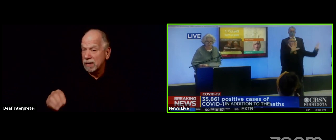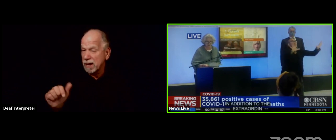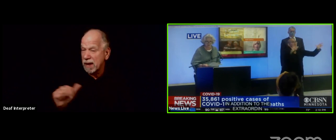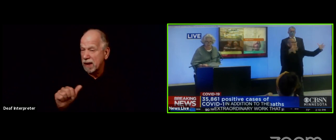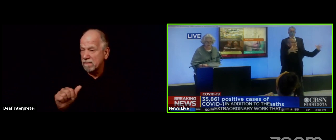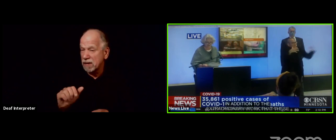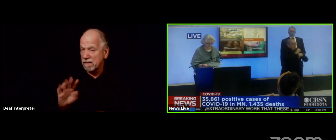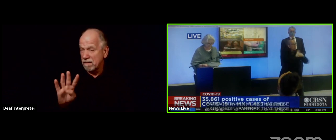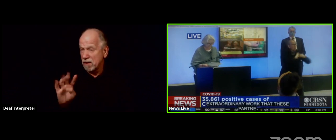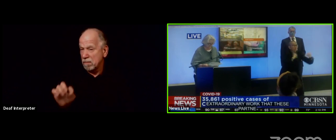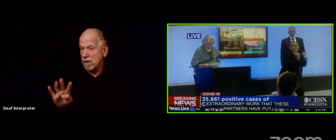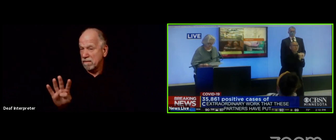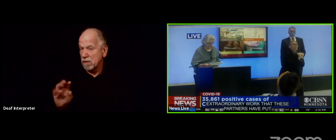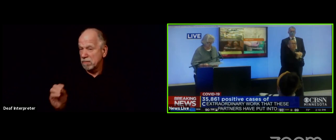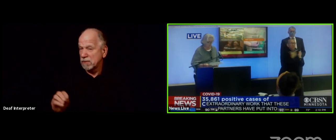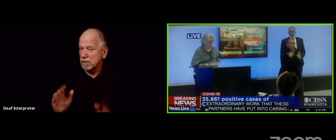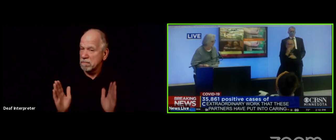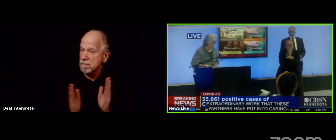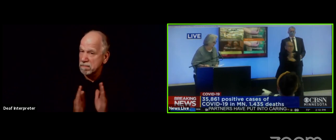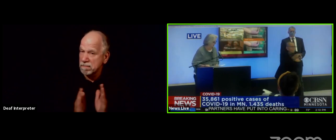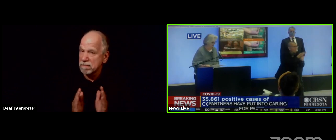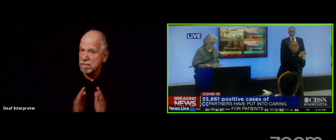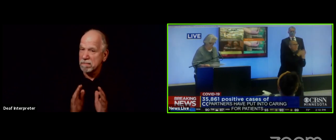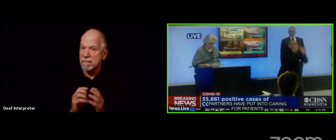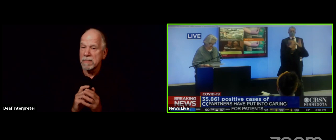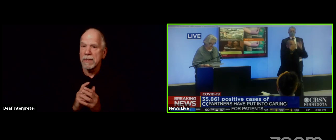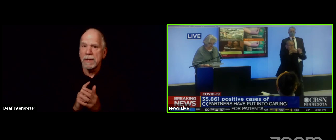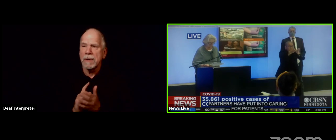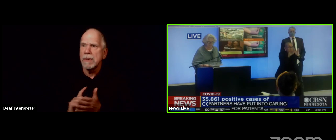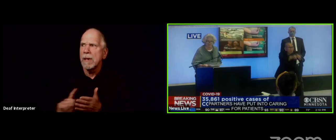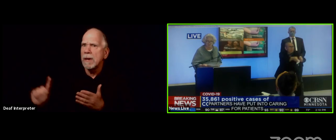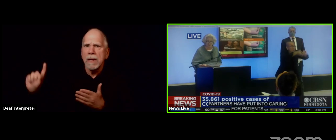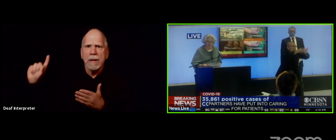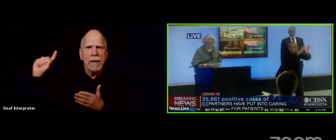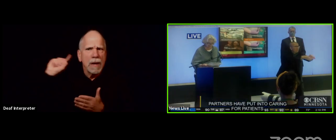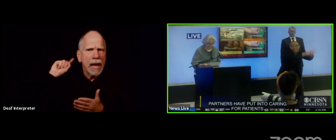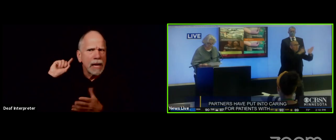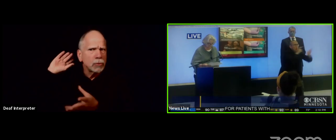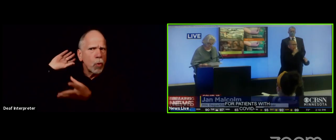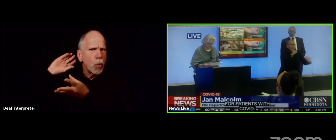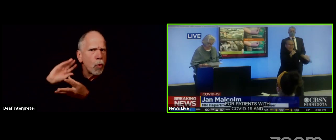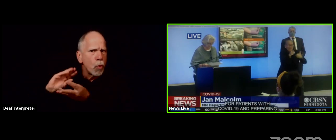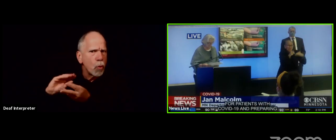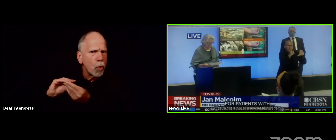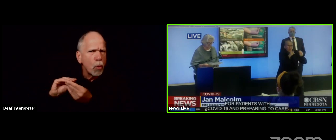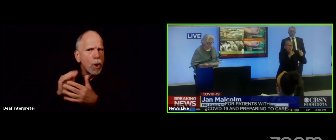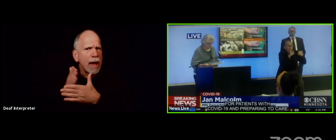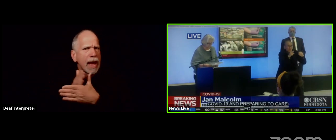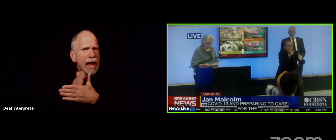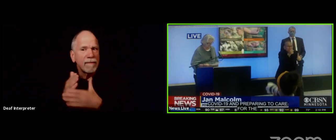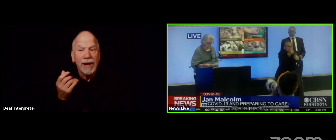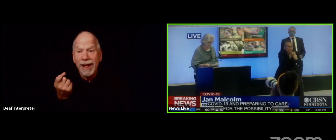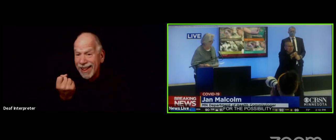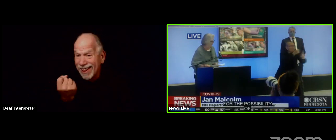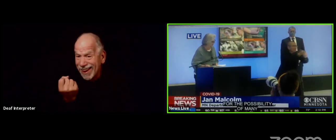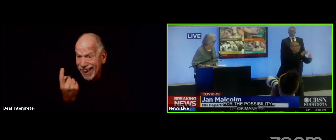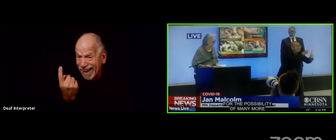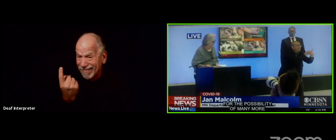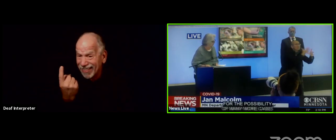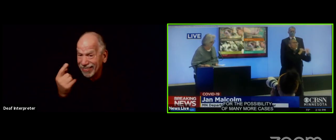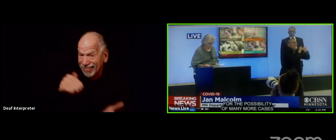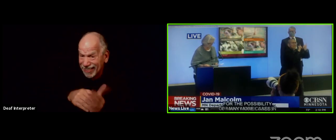with COVID-19 and preparing to care for the possibility of many more cases in the future, they've stepped up to serve in other